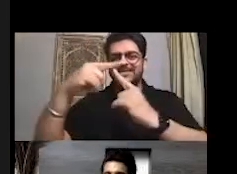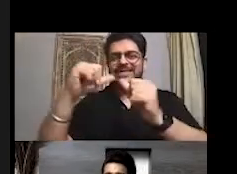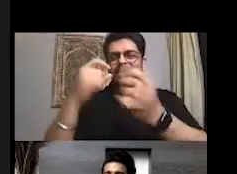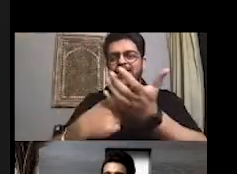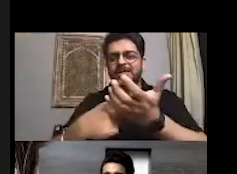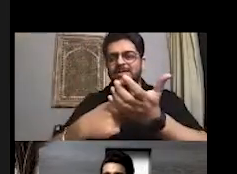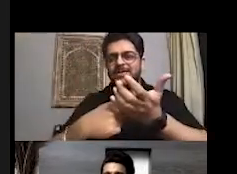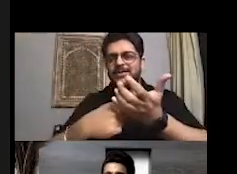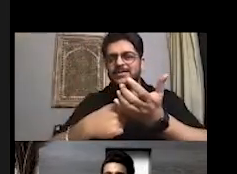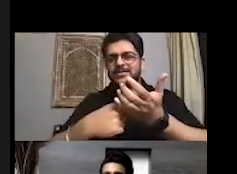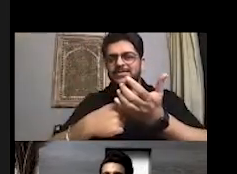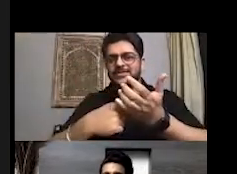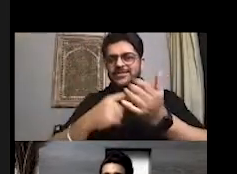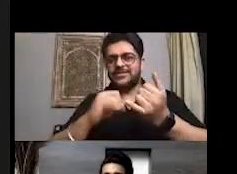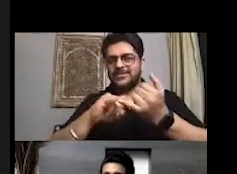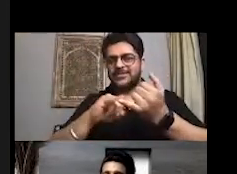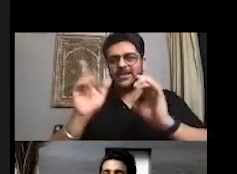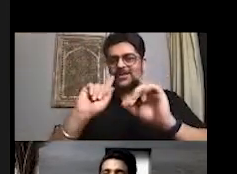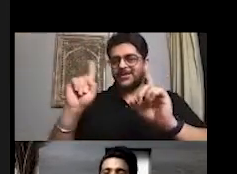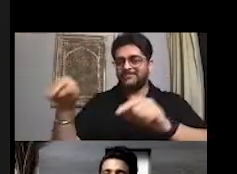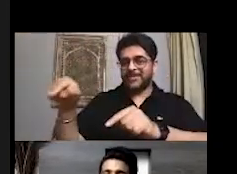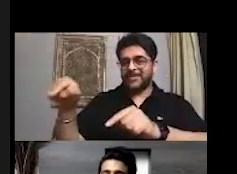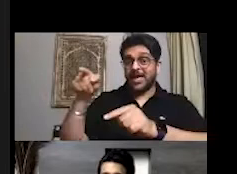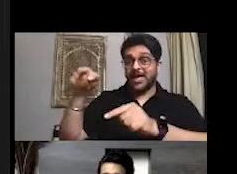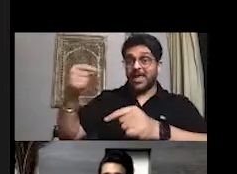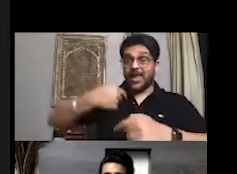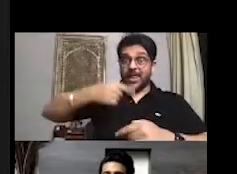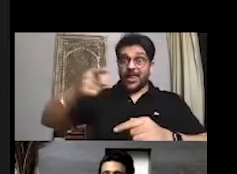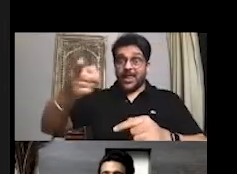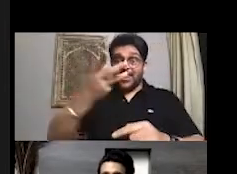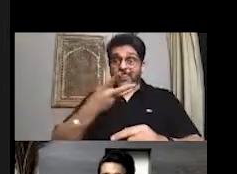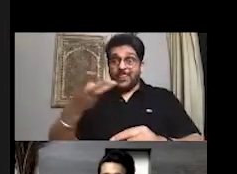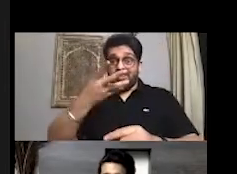So they are not the star of this show today.